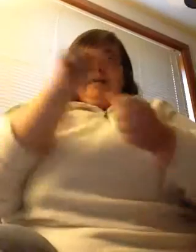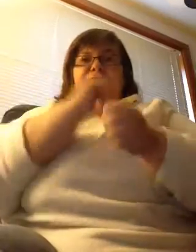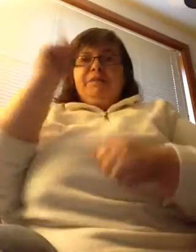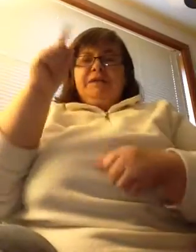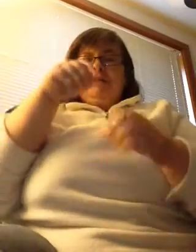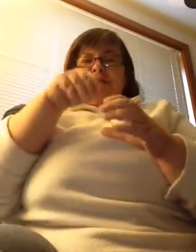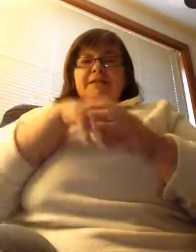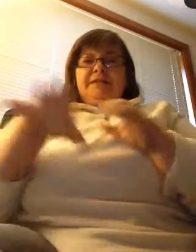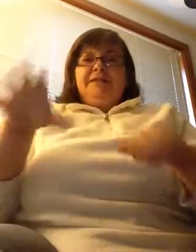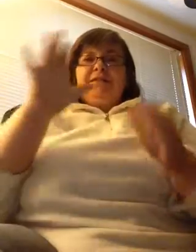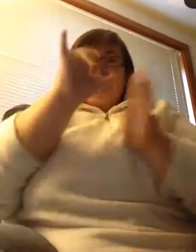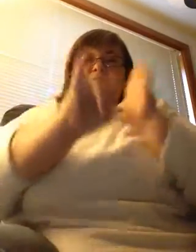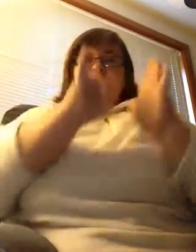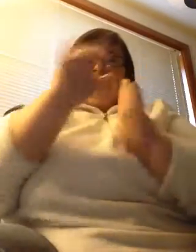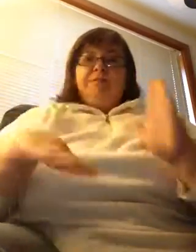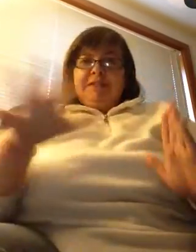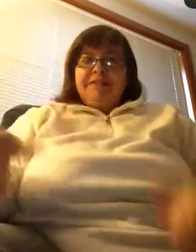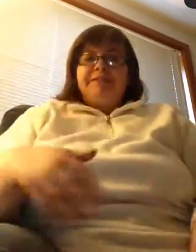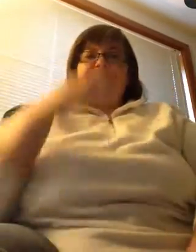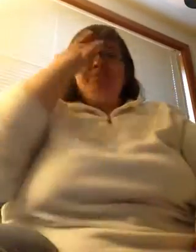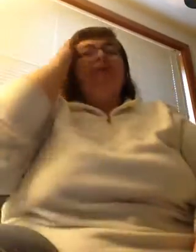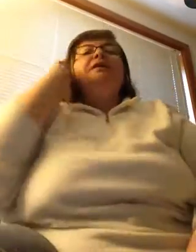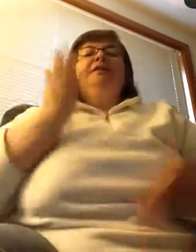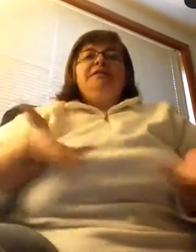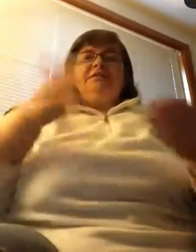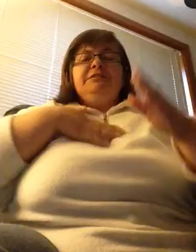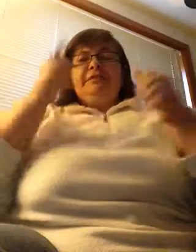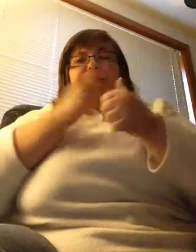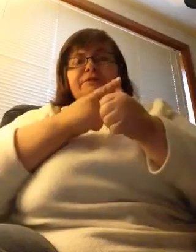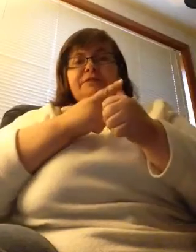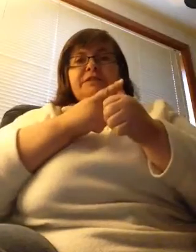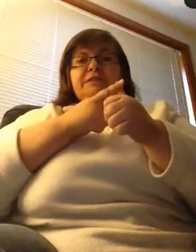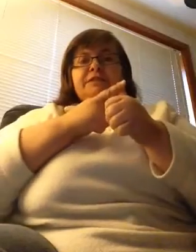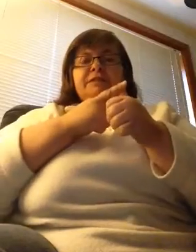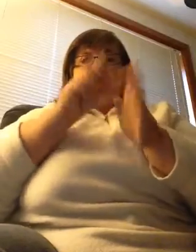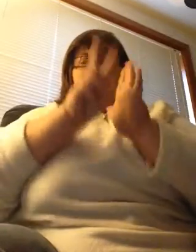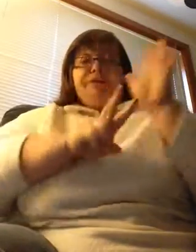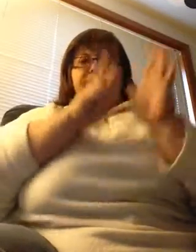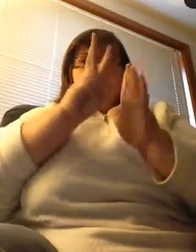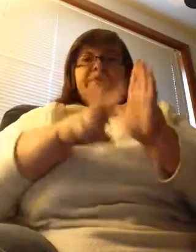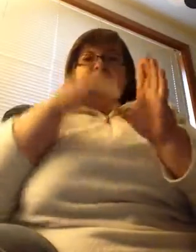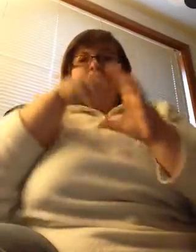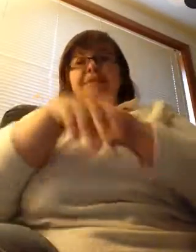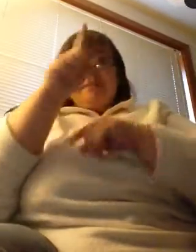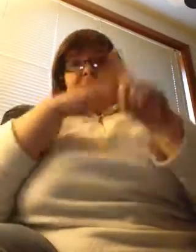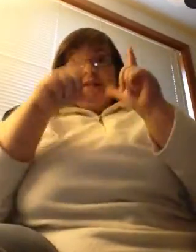Hi everyone in YouTube land. This is my first video in sign